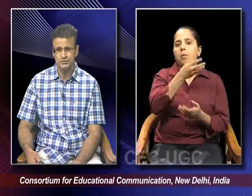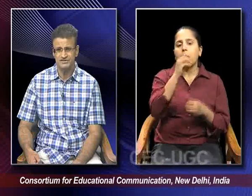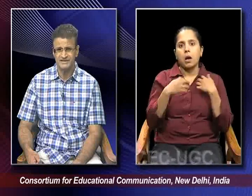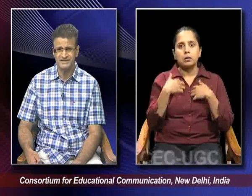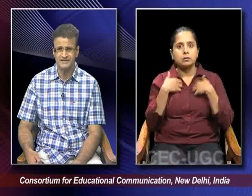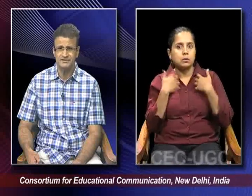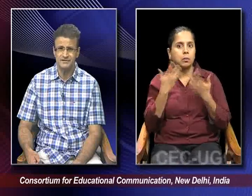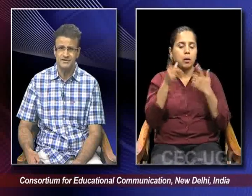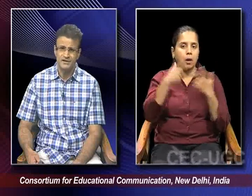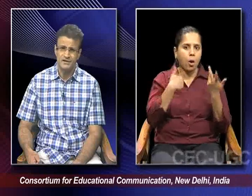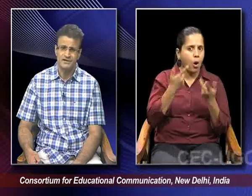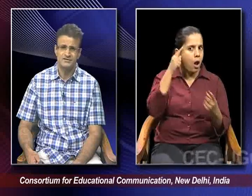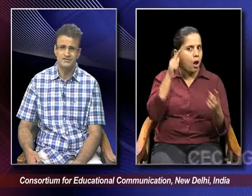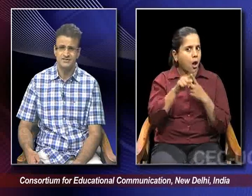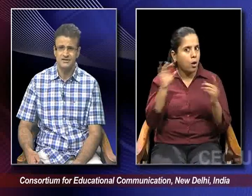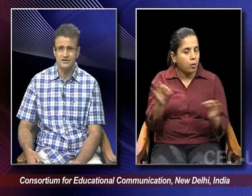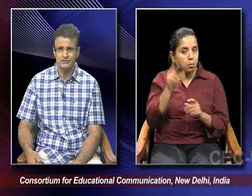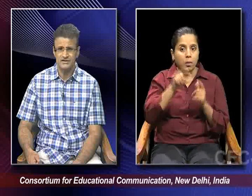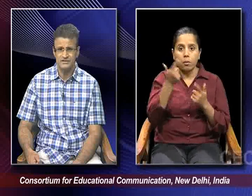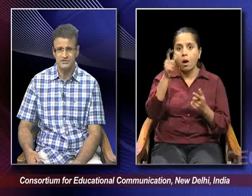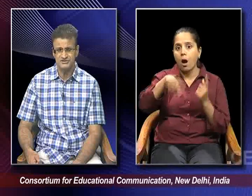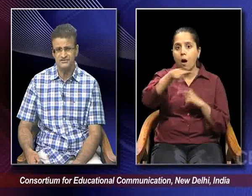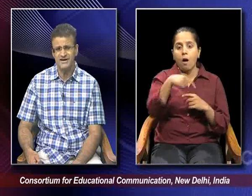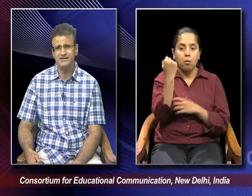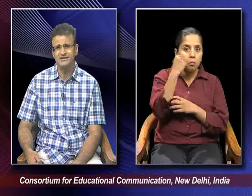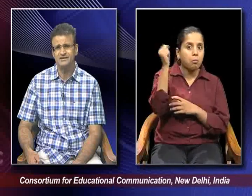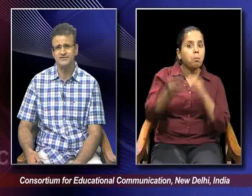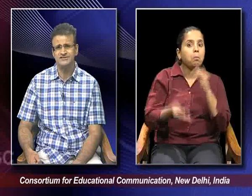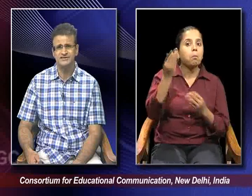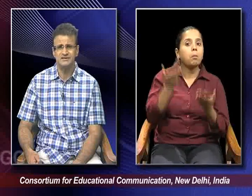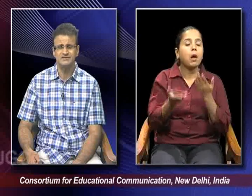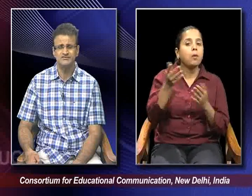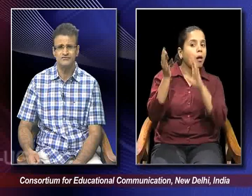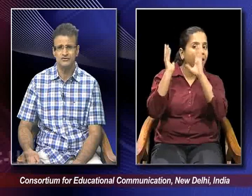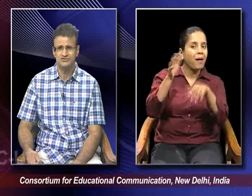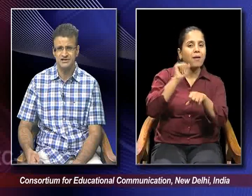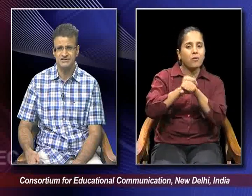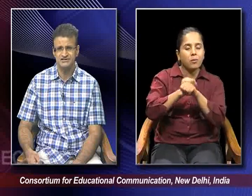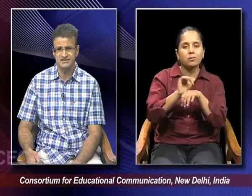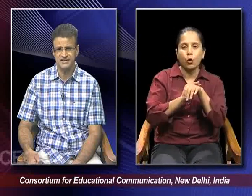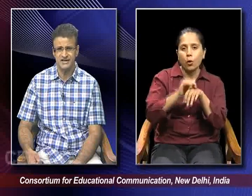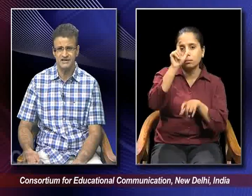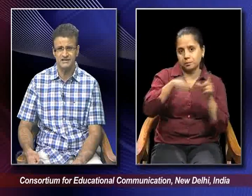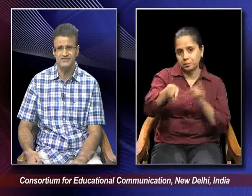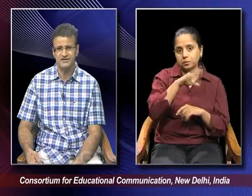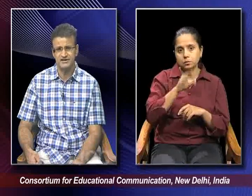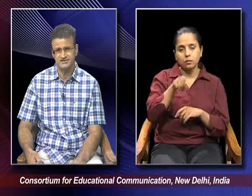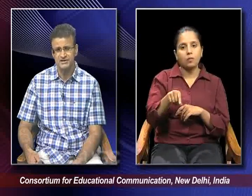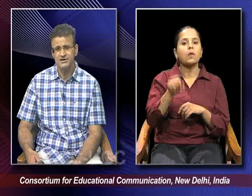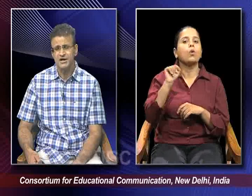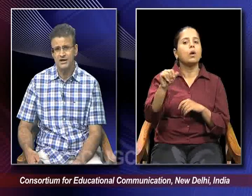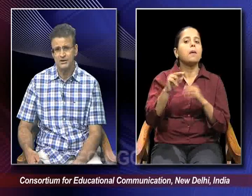to discontent in the circle of the labours. And finally we see that this film was released as Daya Ki Devi,